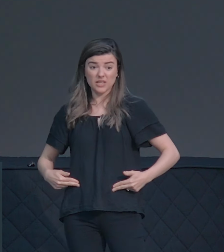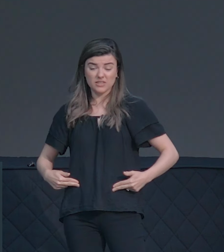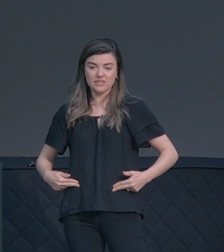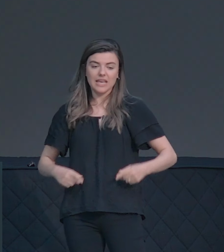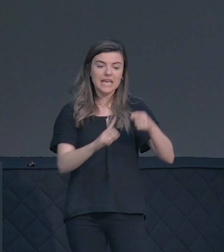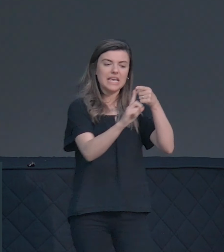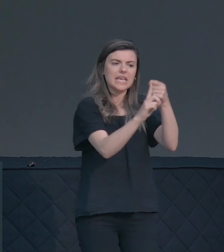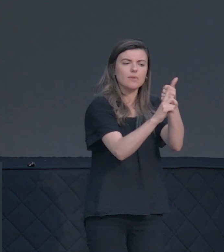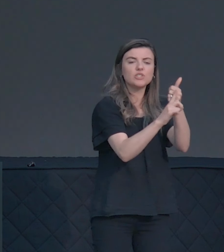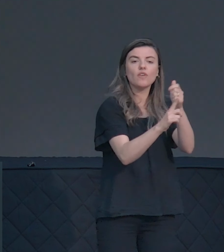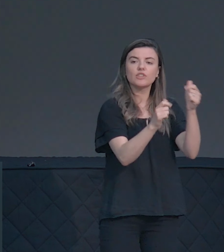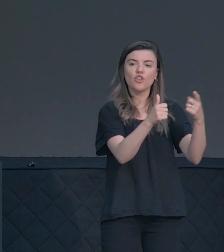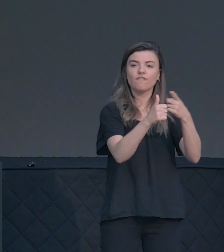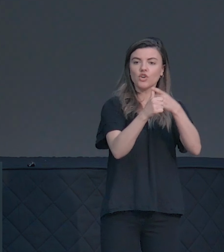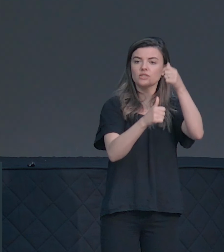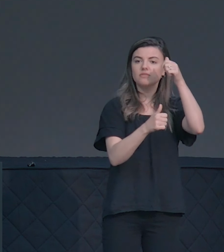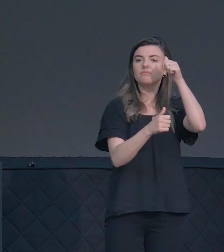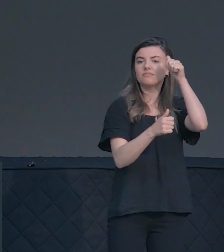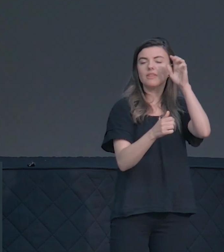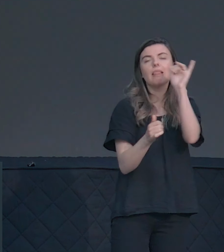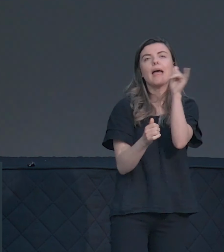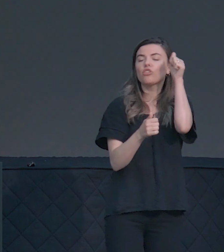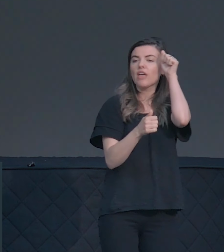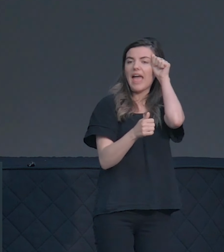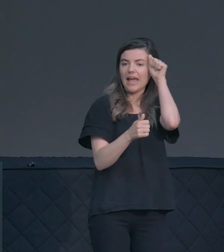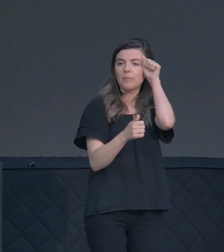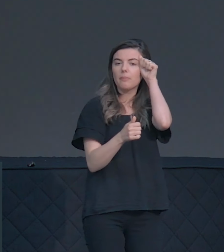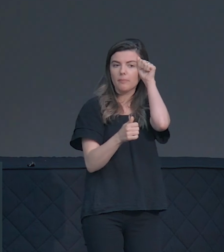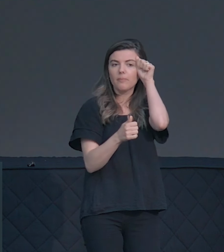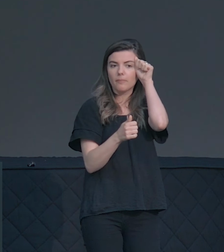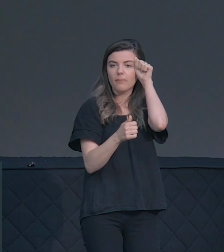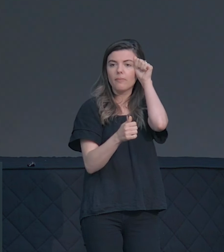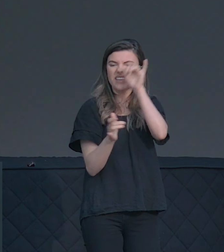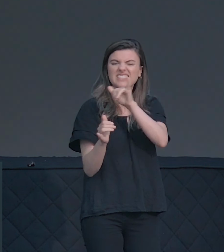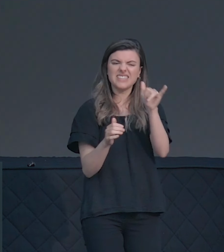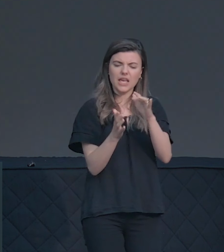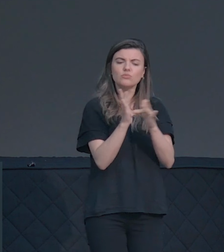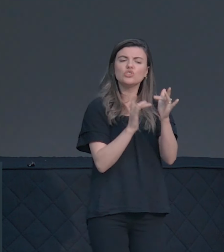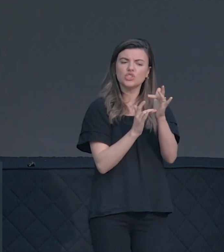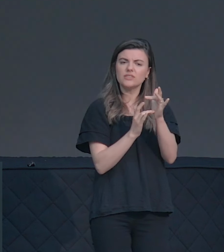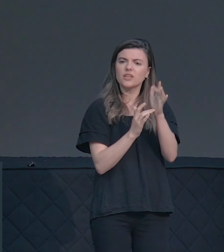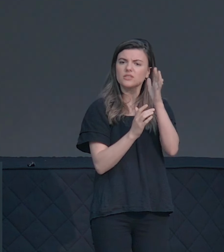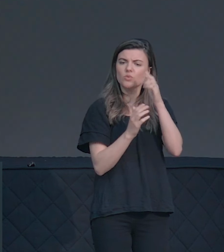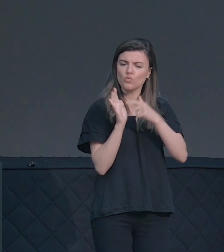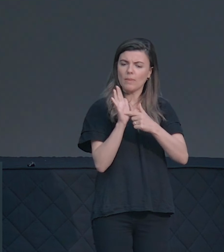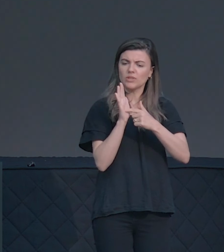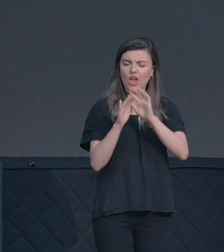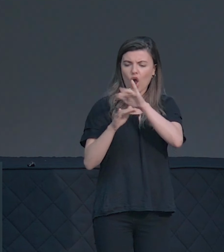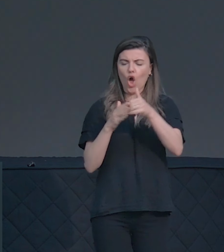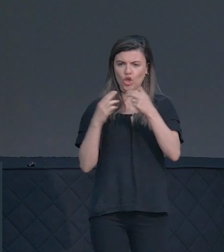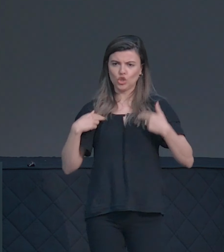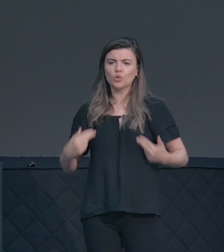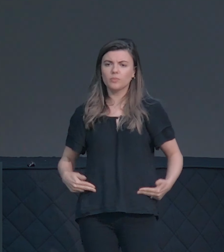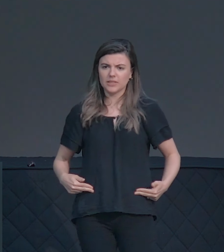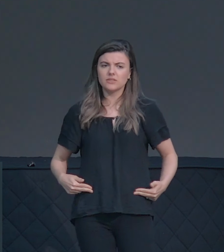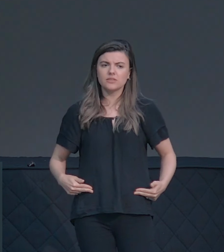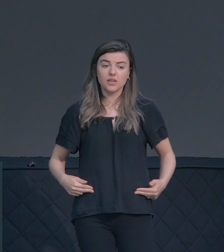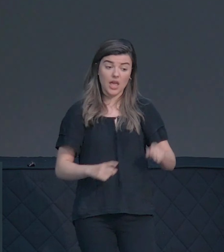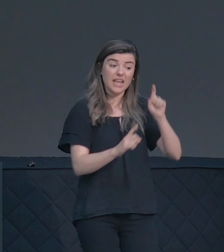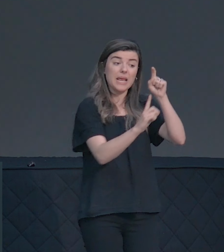Adam represented all humans, Jesus is going to represent those who turn to him by faith. And Jesus must be